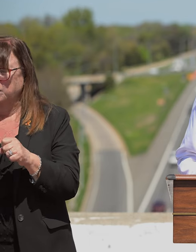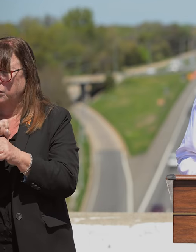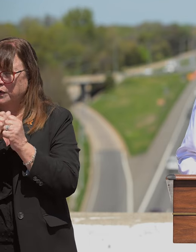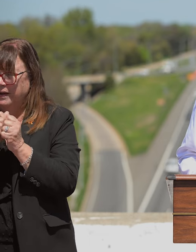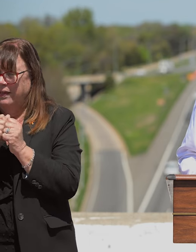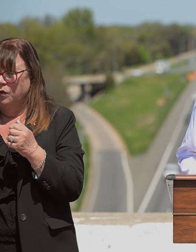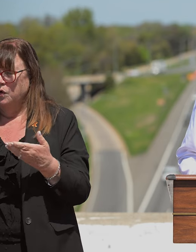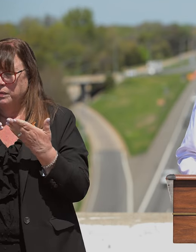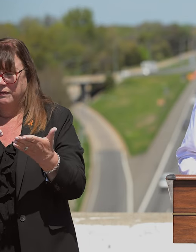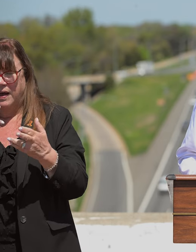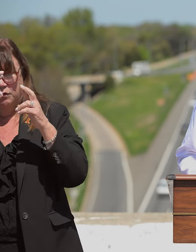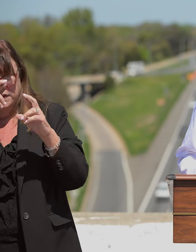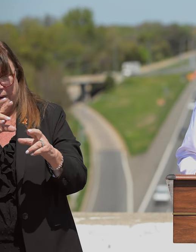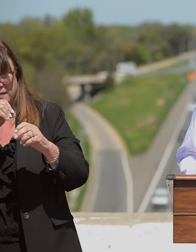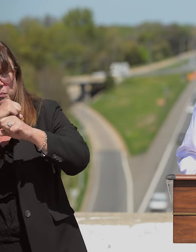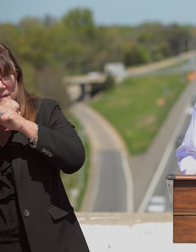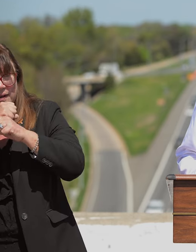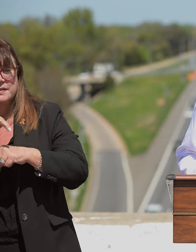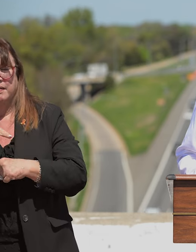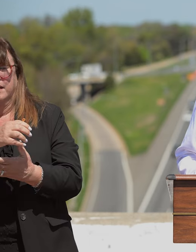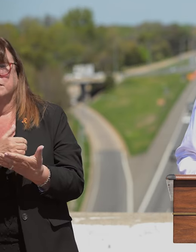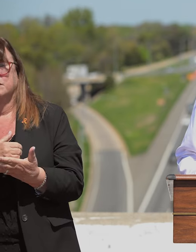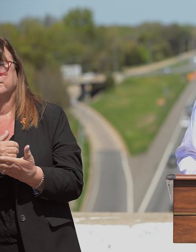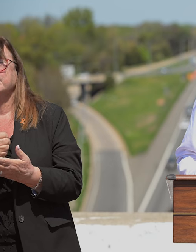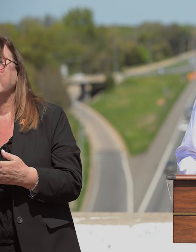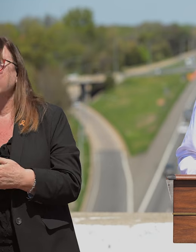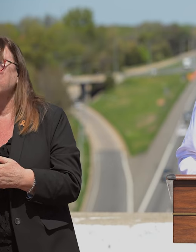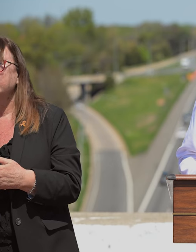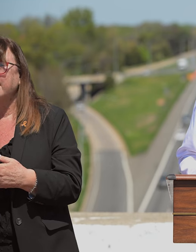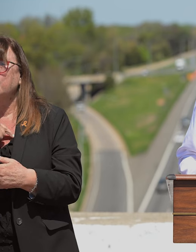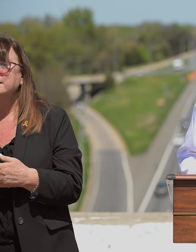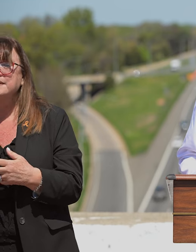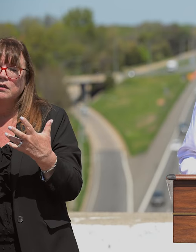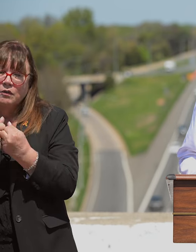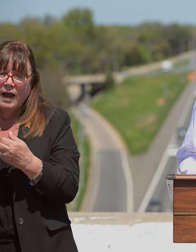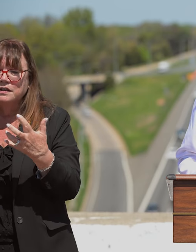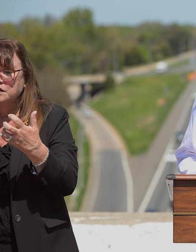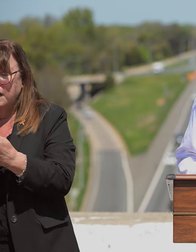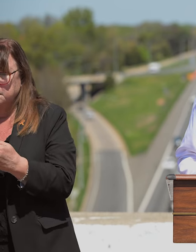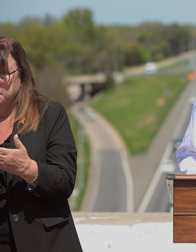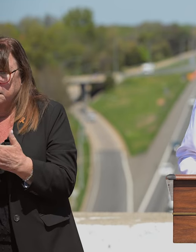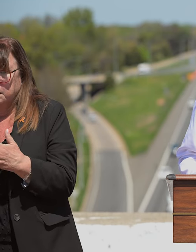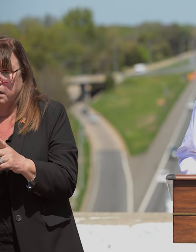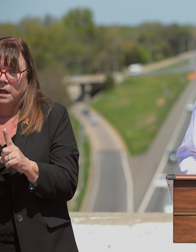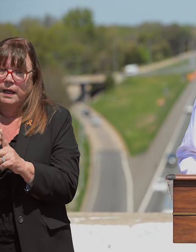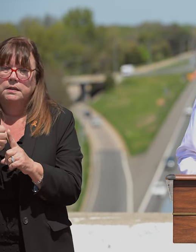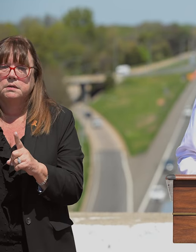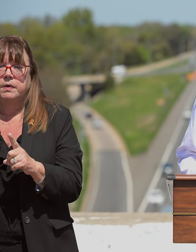respect and protection they deserve. Almost every day, we see crashes and near misses on our highway work